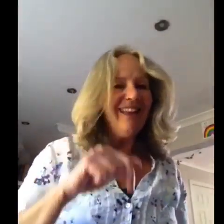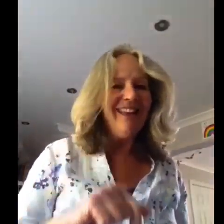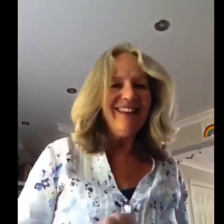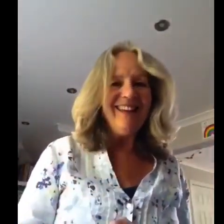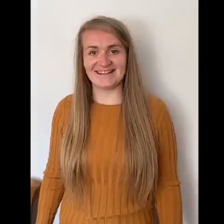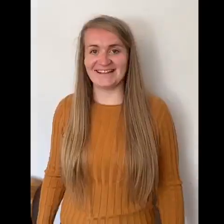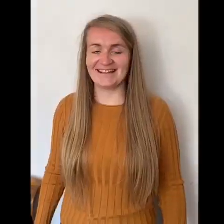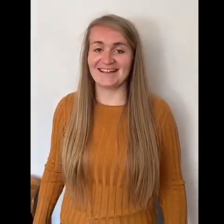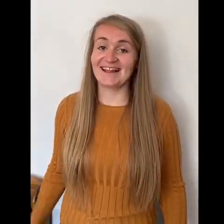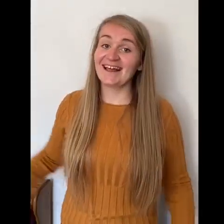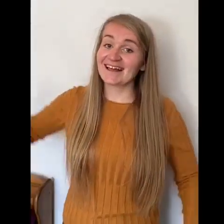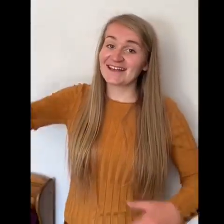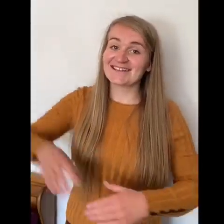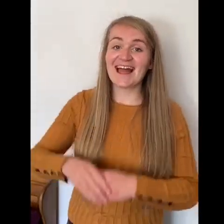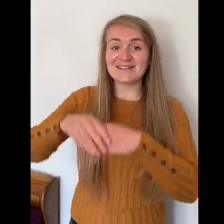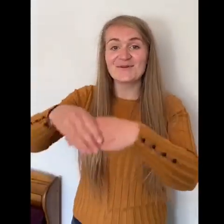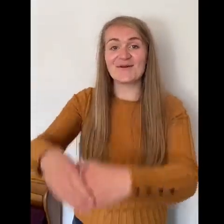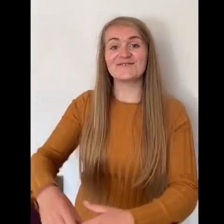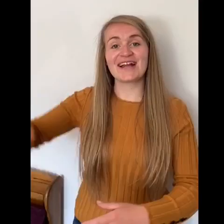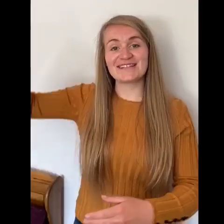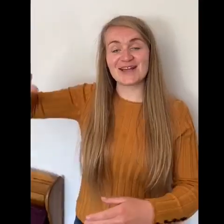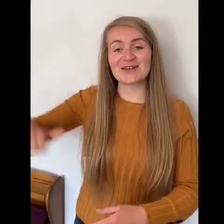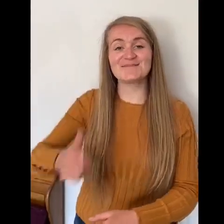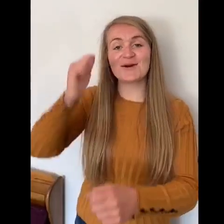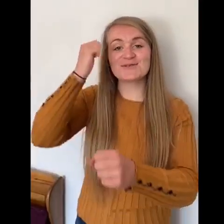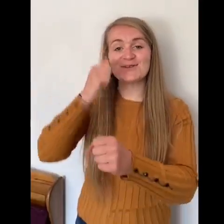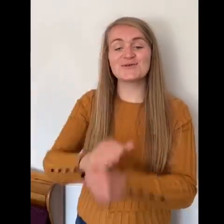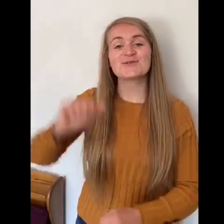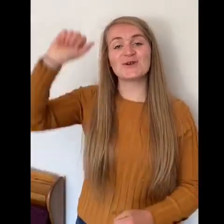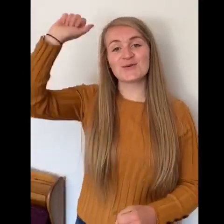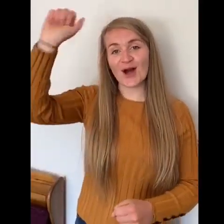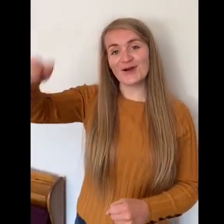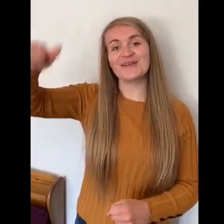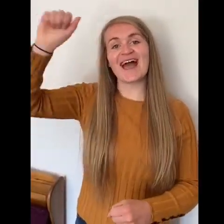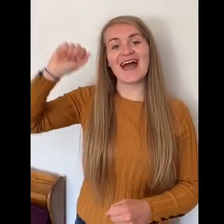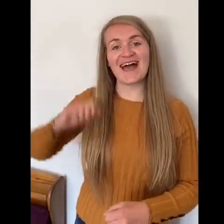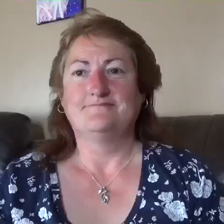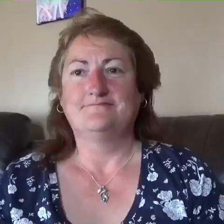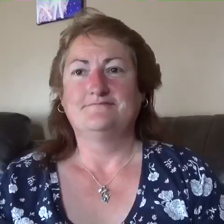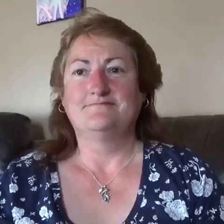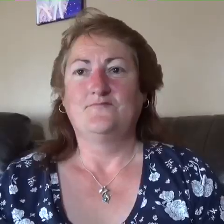Are supposed to do, oh yeah.